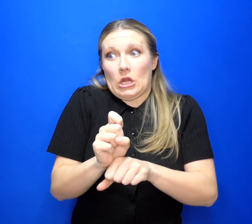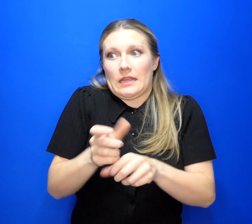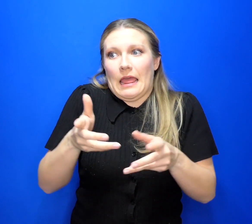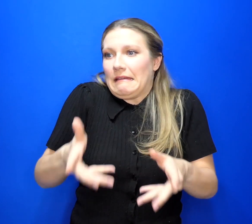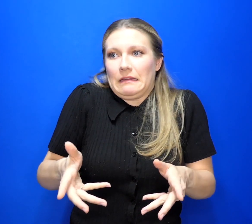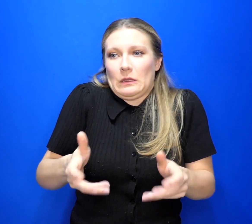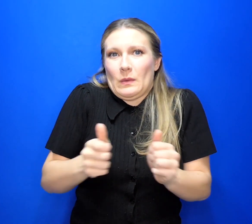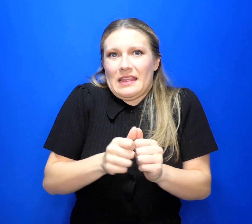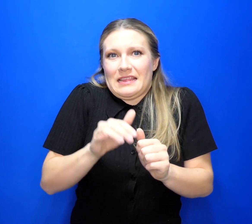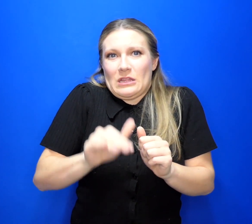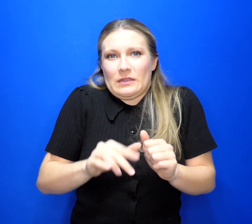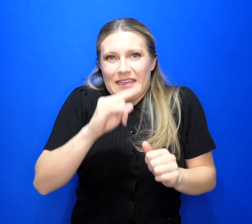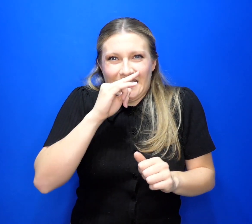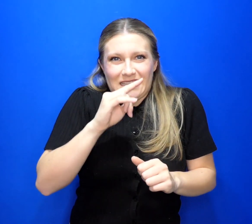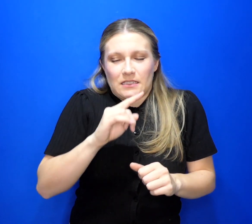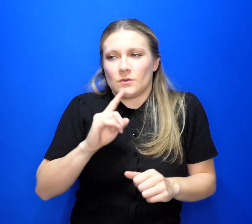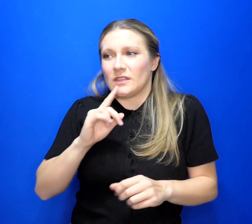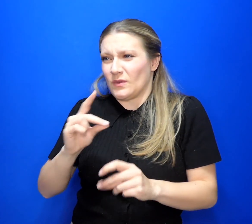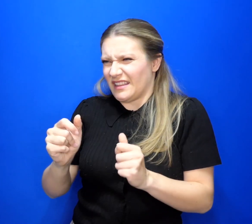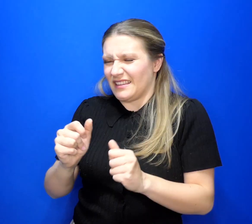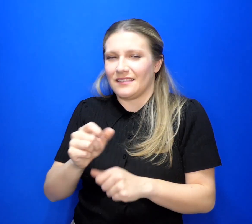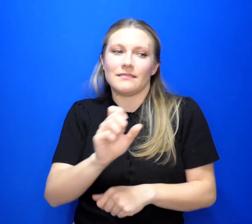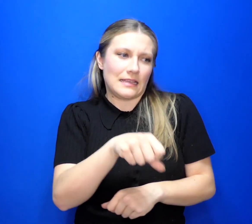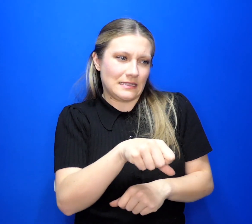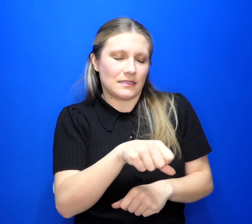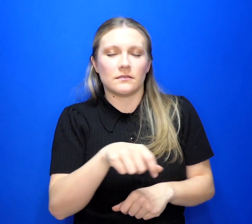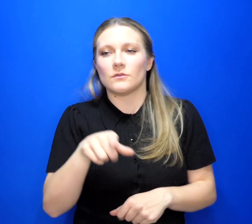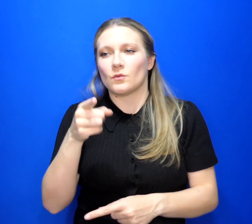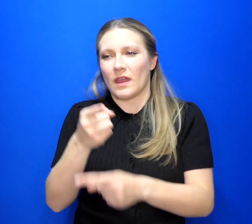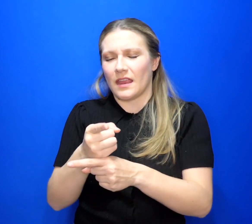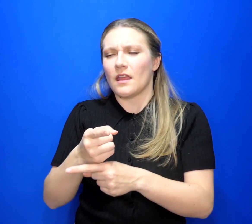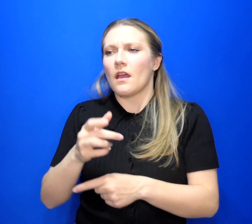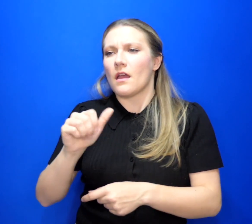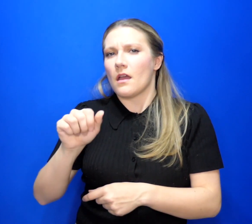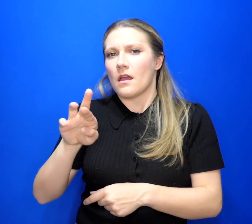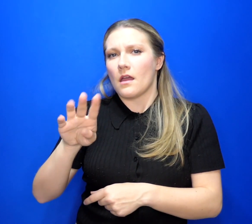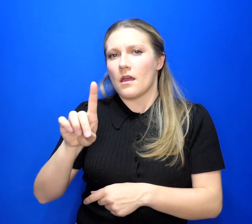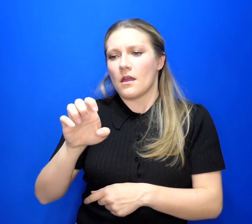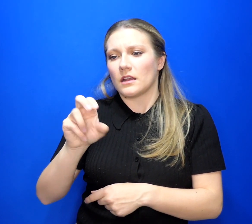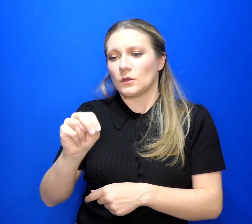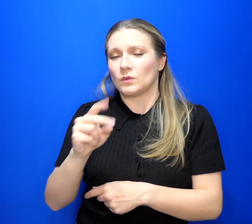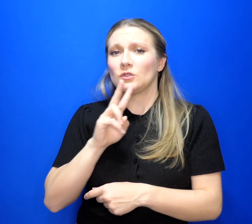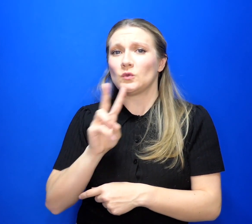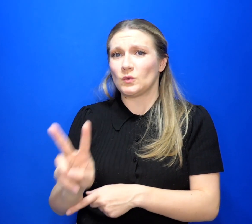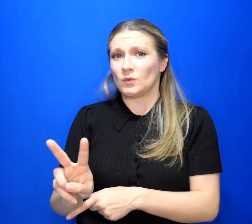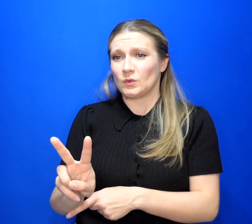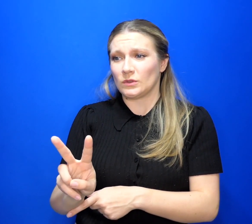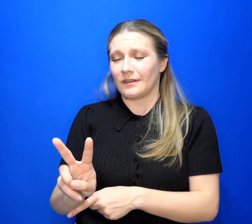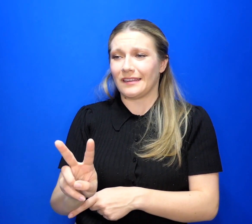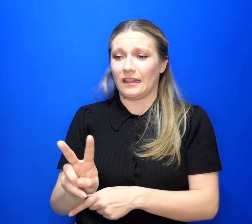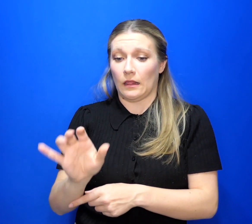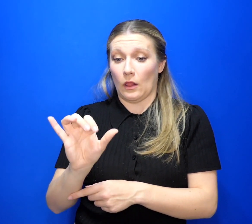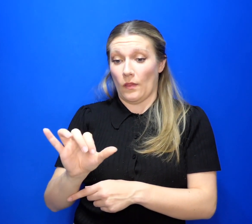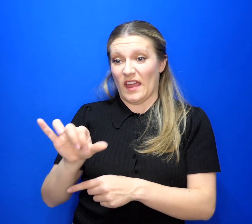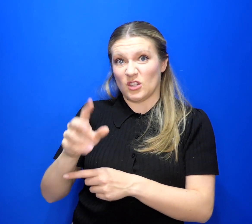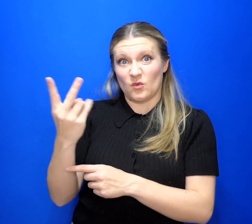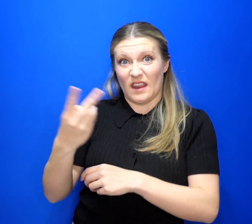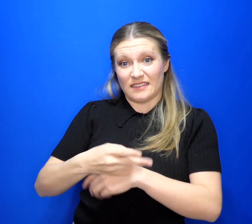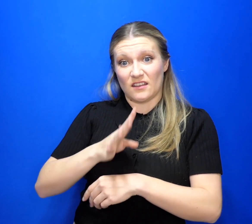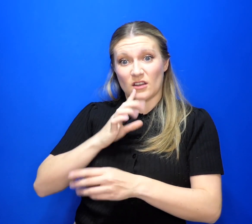diagnosed. Very quickly. Yes. Yeah. Arden was 2, and, besides those 2 days, well,